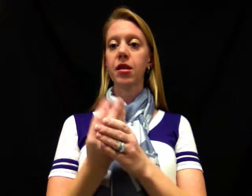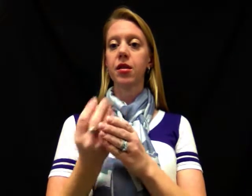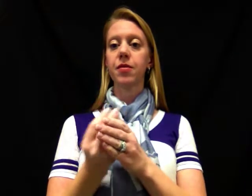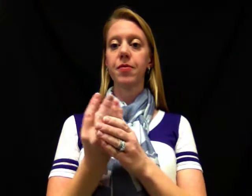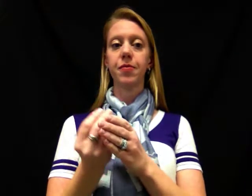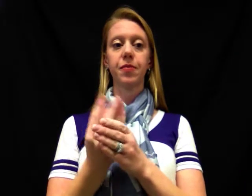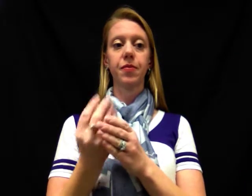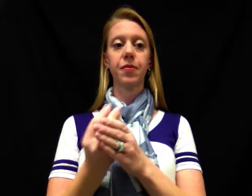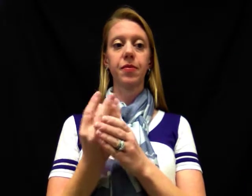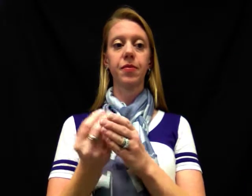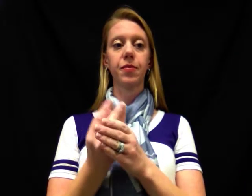plant,